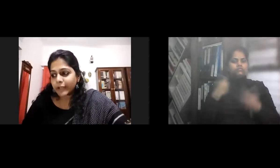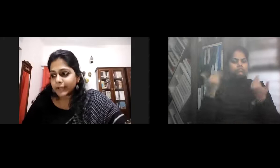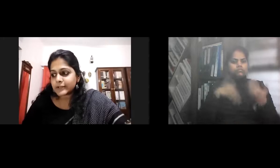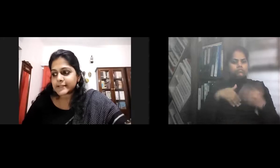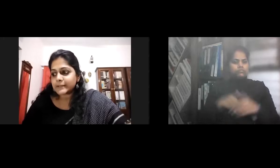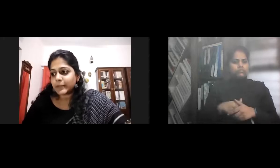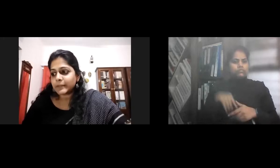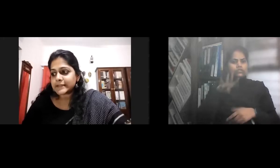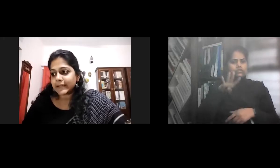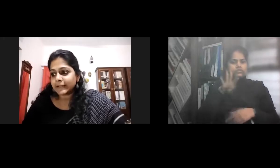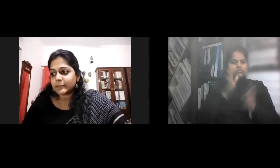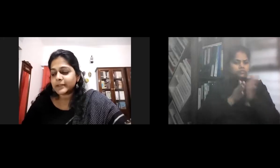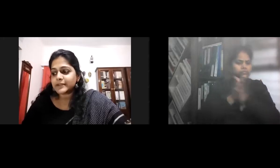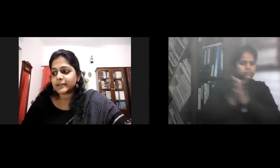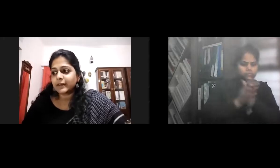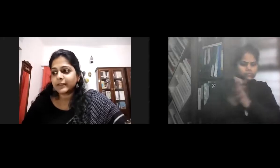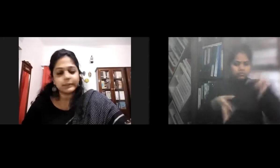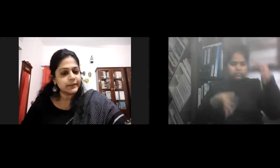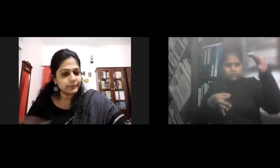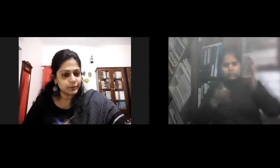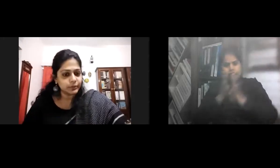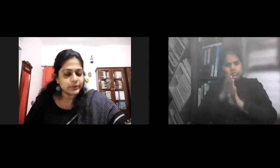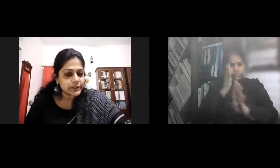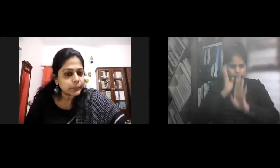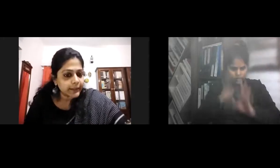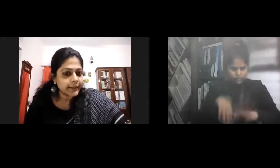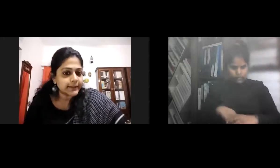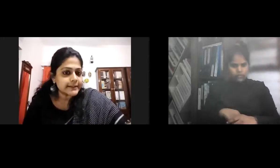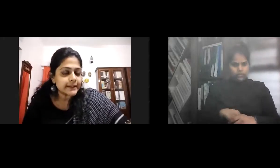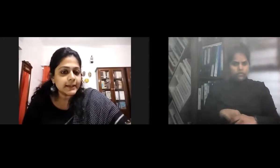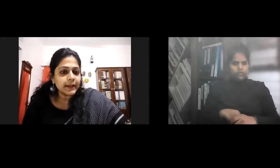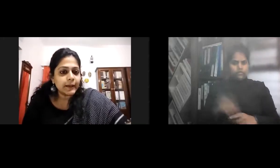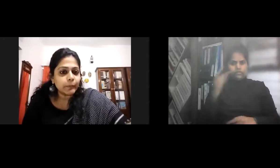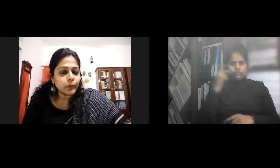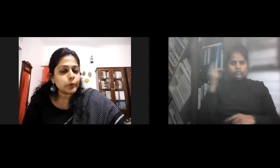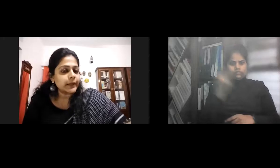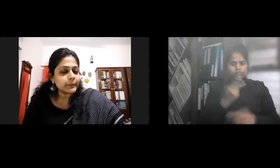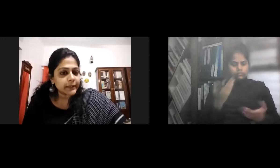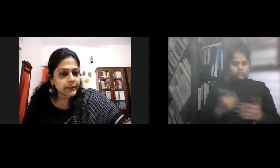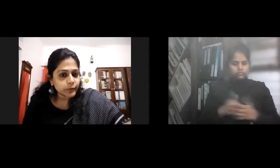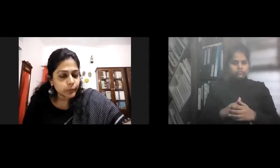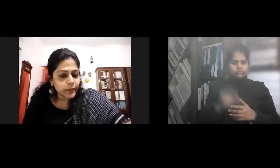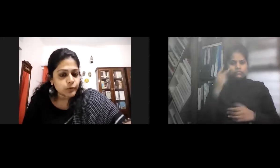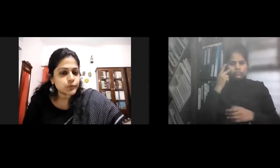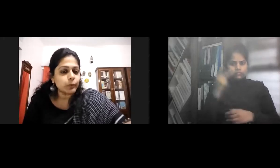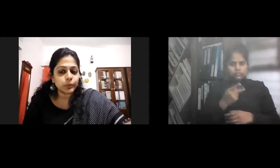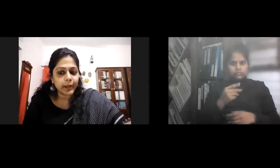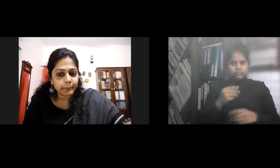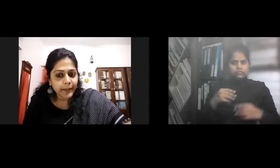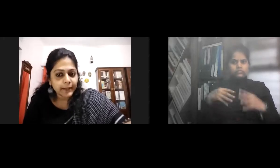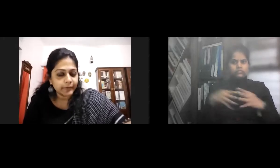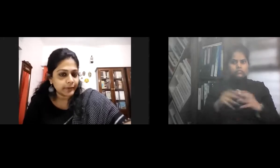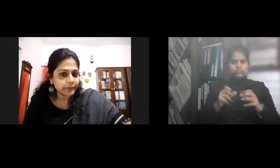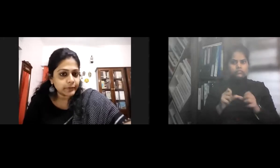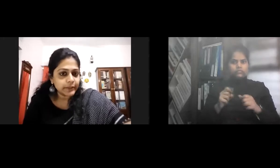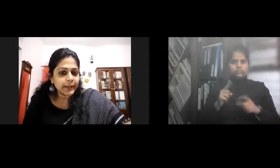4 very interesting papers lined up in this regard that will be, just looking at these, looking at a particular kind of way in which they want to